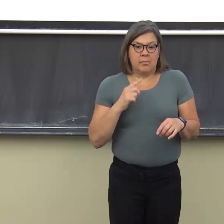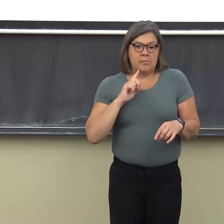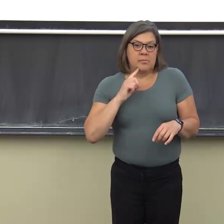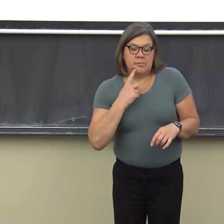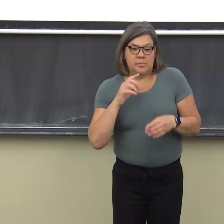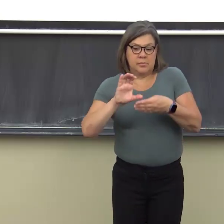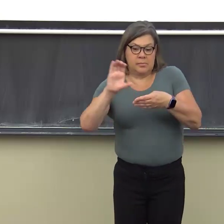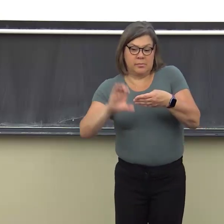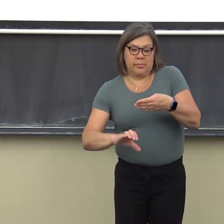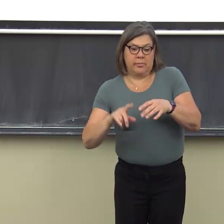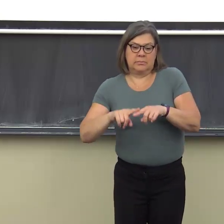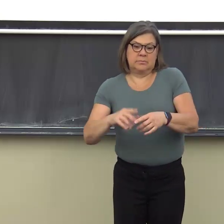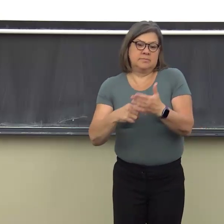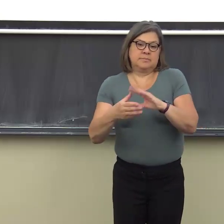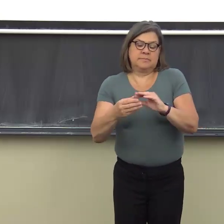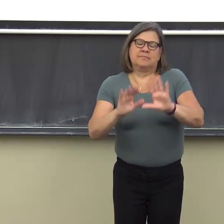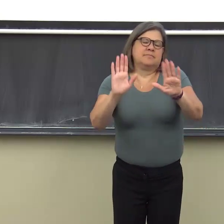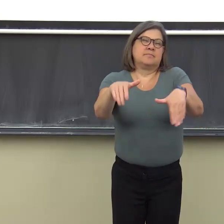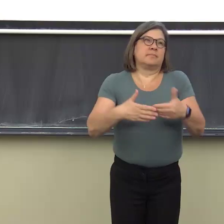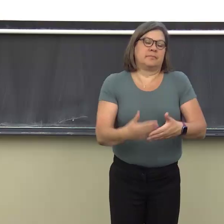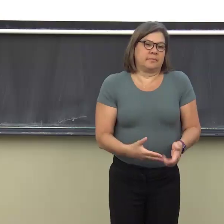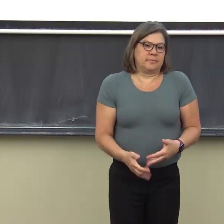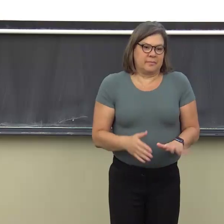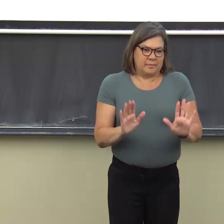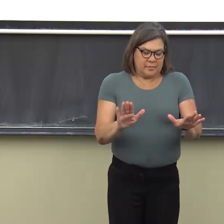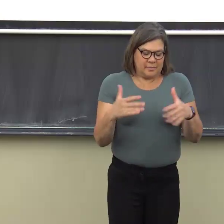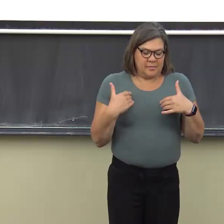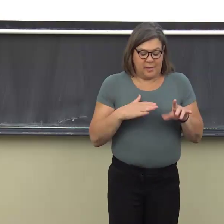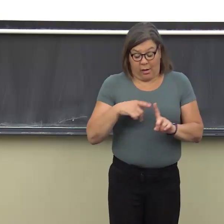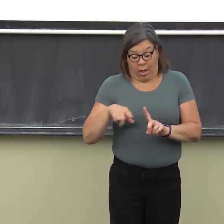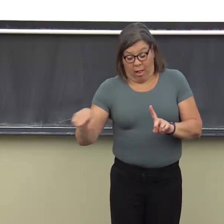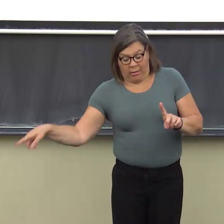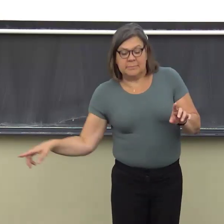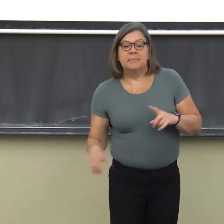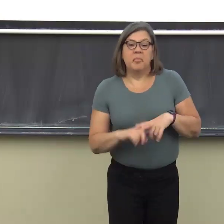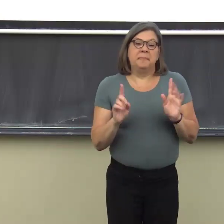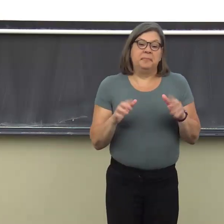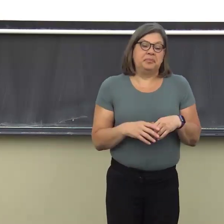consequences depending on what you say. Anyway, there's so much, I don't want to be rambling, but a lot of it,